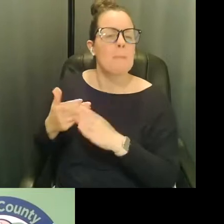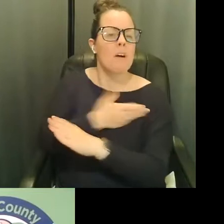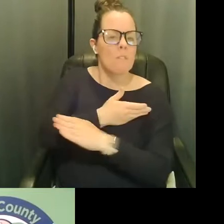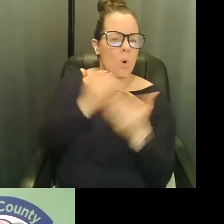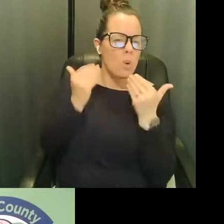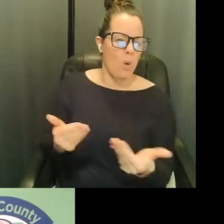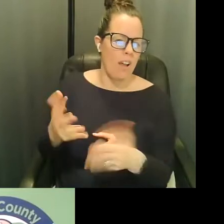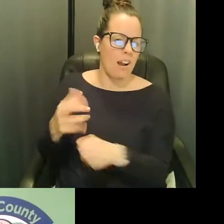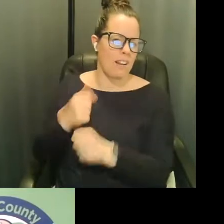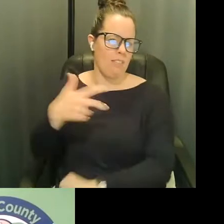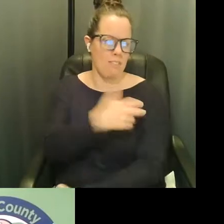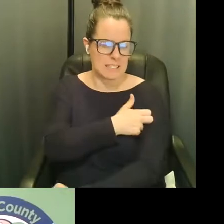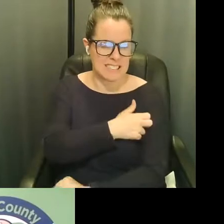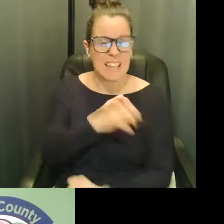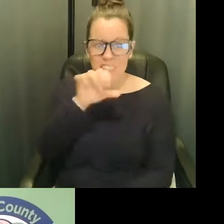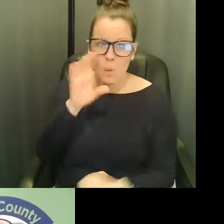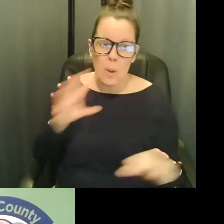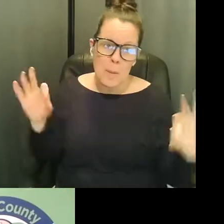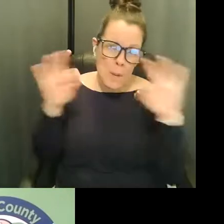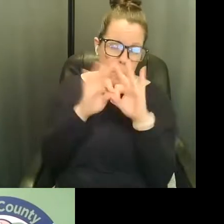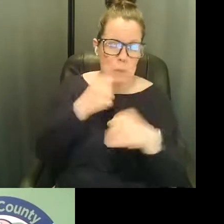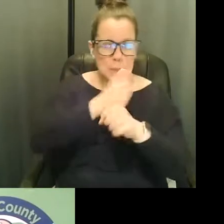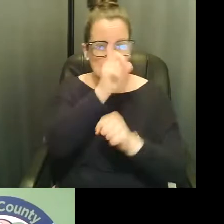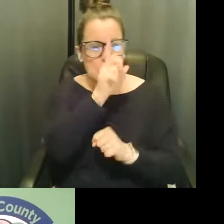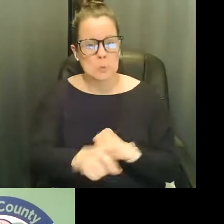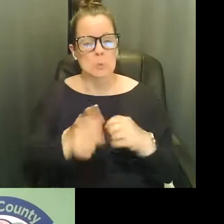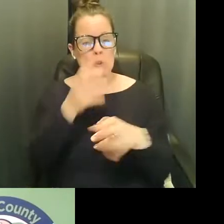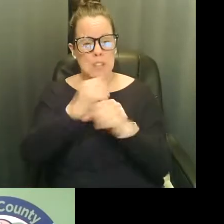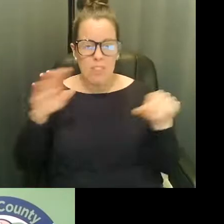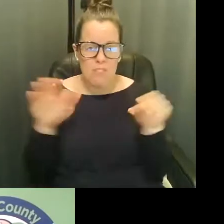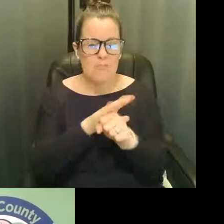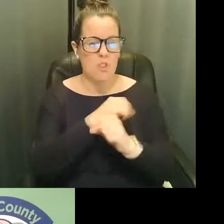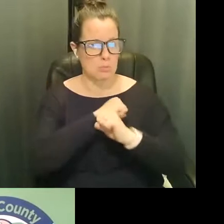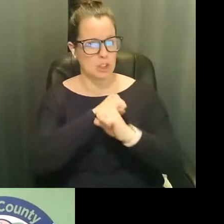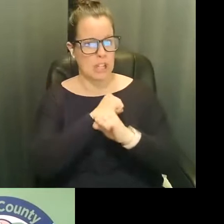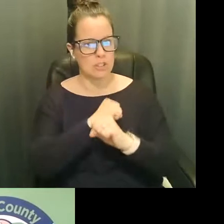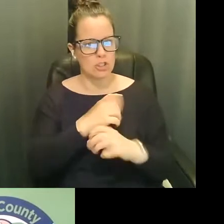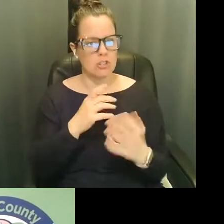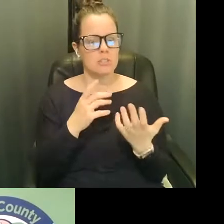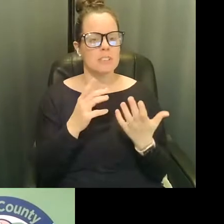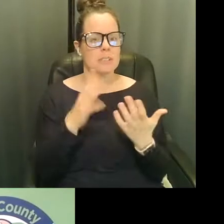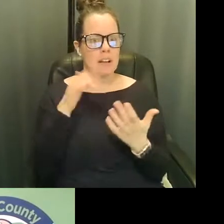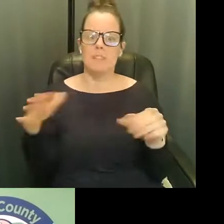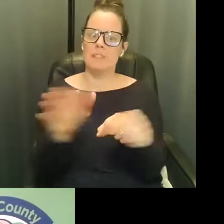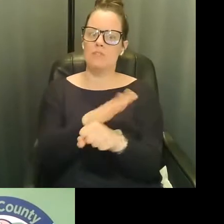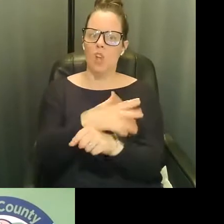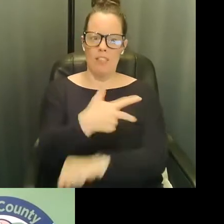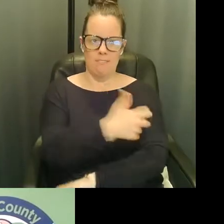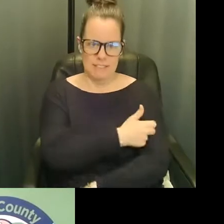vaccinated. This will be important in ensuring you get the full level of protection available by being fully vaccinated.